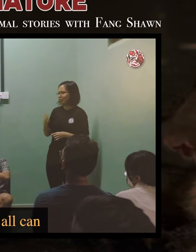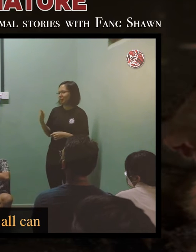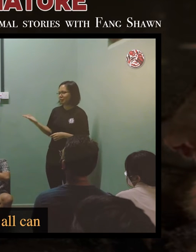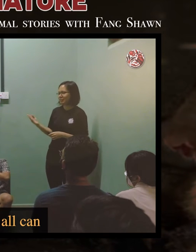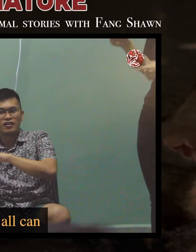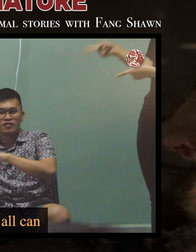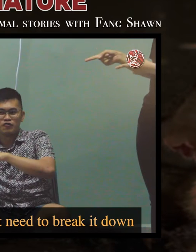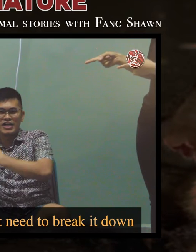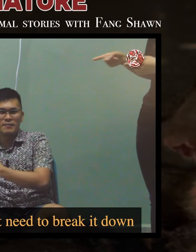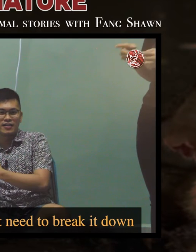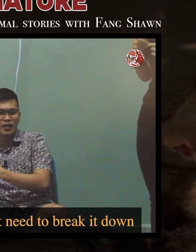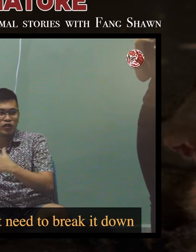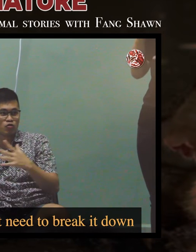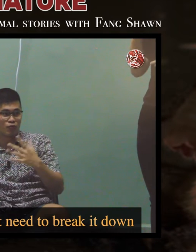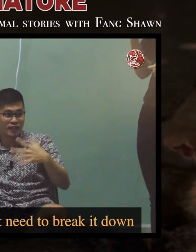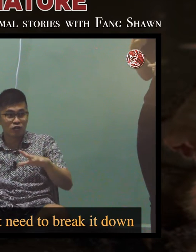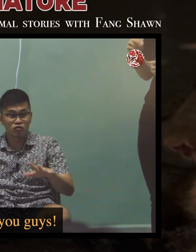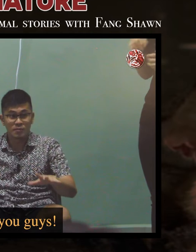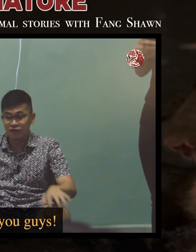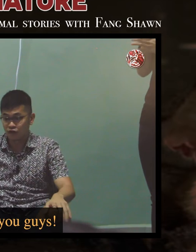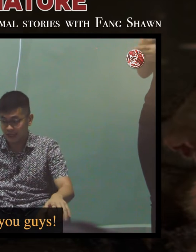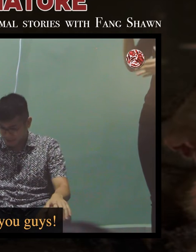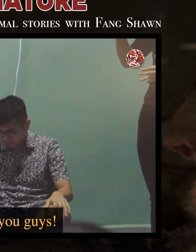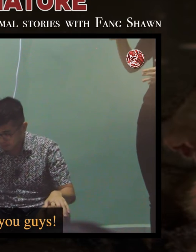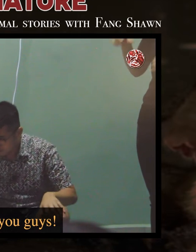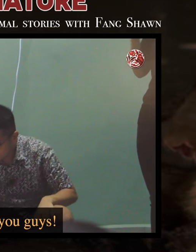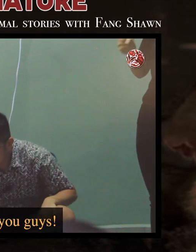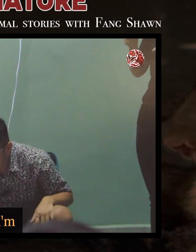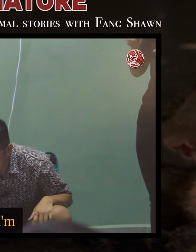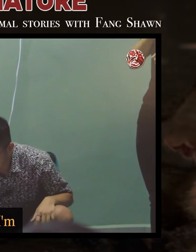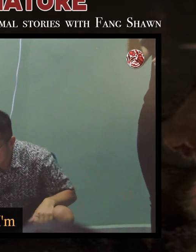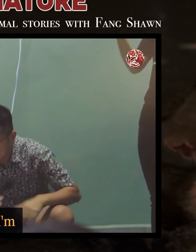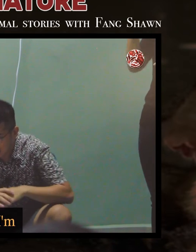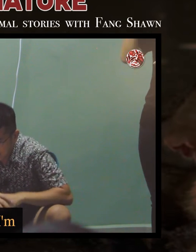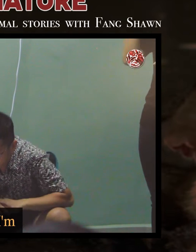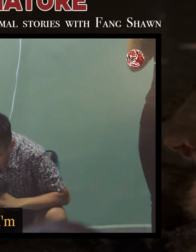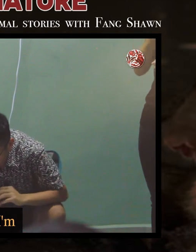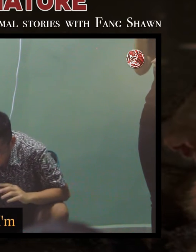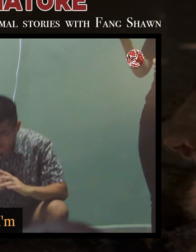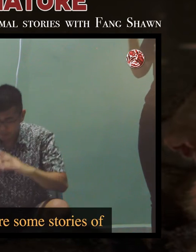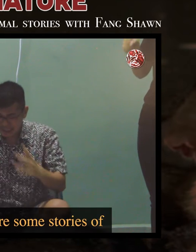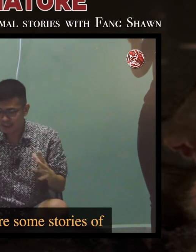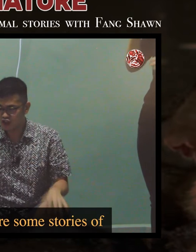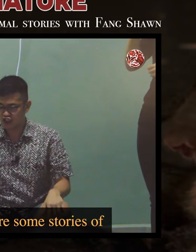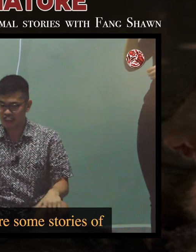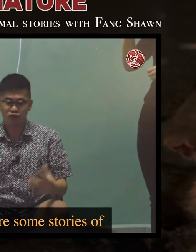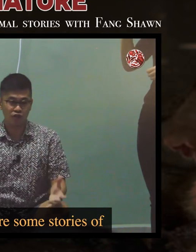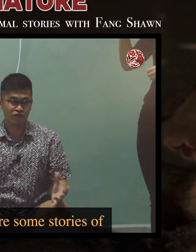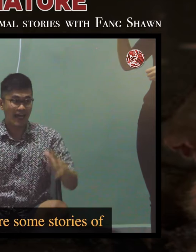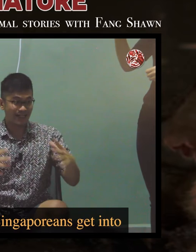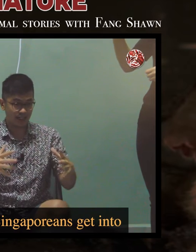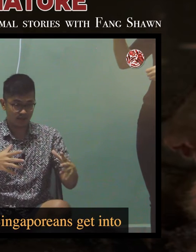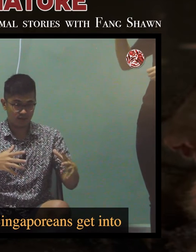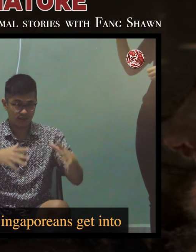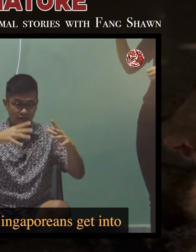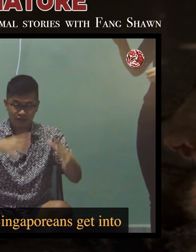y'all can relate better. I don't need to break it down so simply for you guys. Okay, so I'm basically going to share some stories of